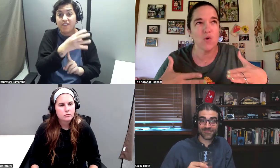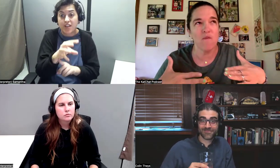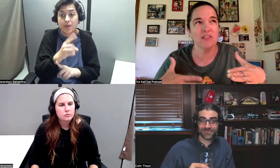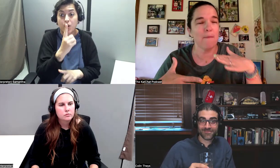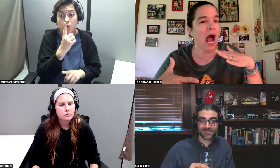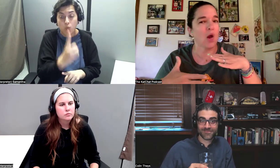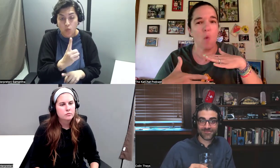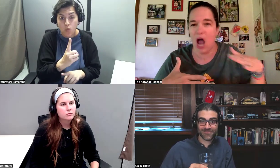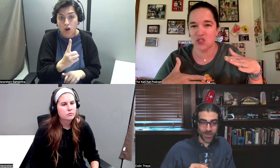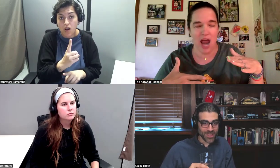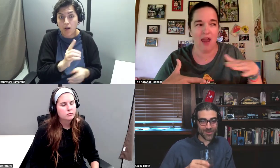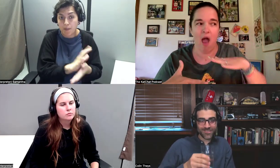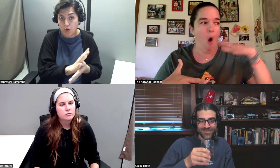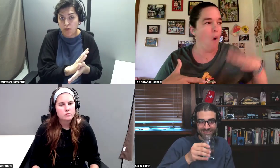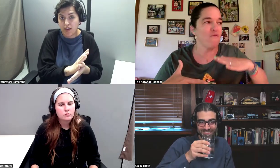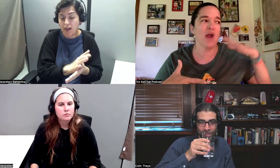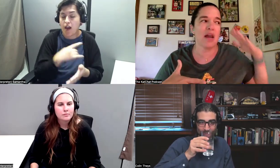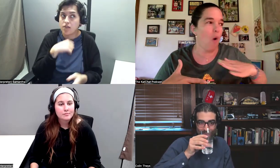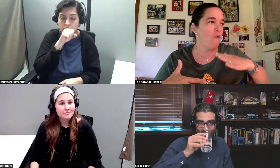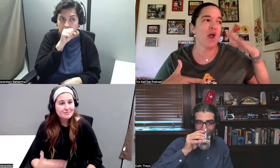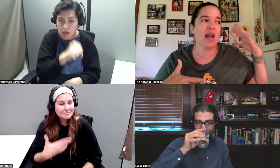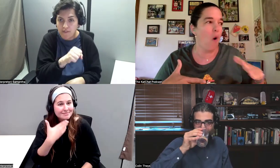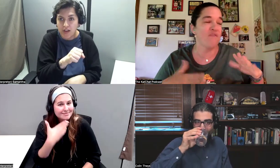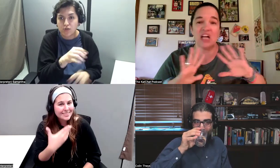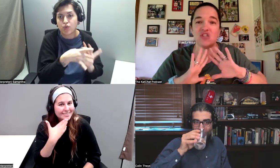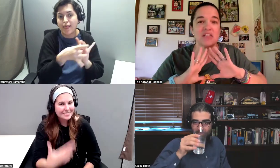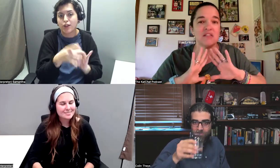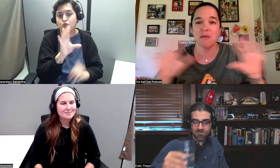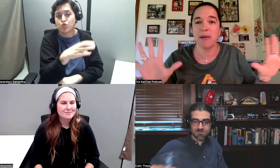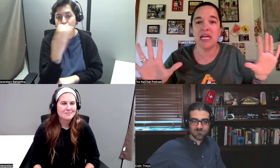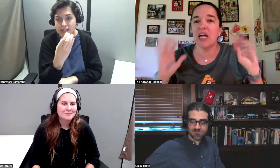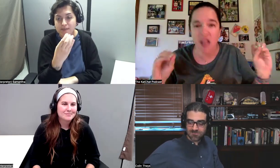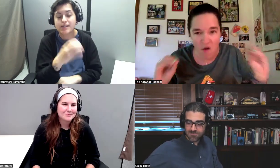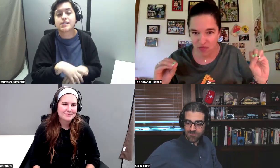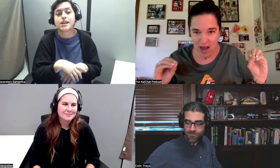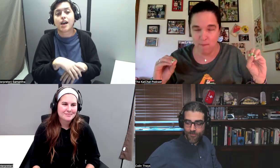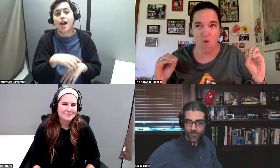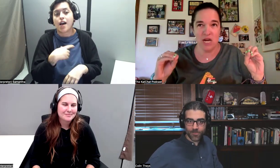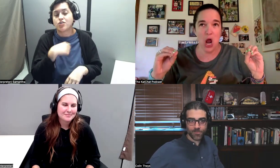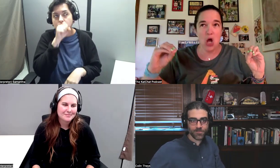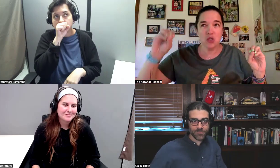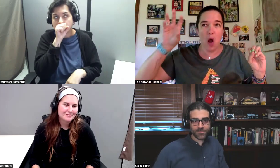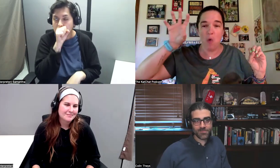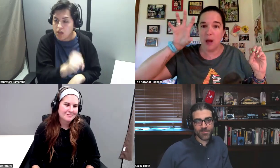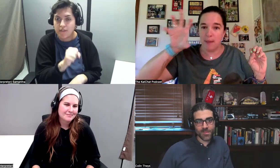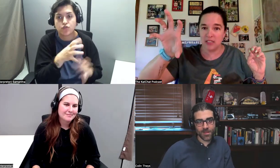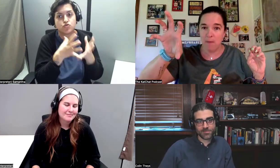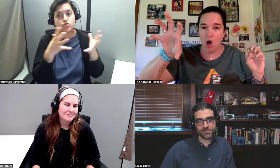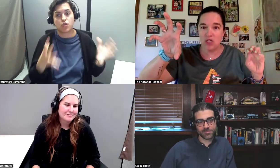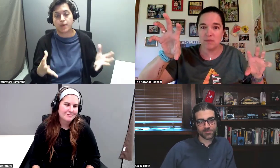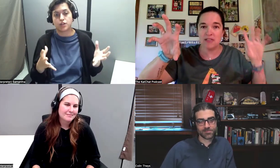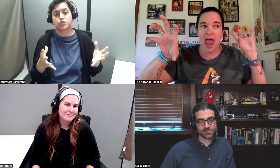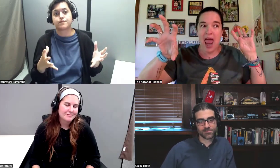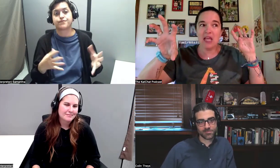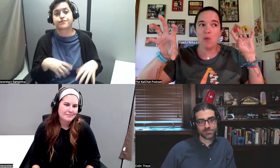favorite movies. I mean, I could Well, watch thank it you. over and over and over and just be in love with that movie. There was a